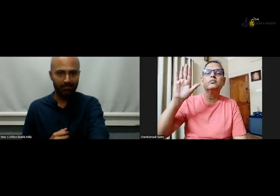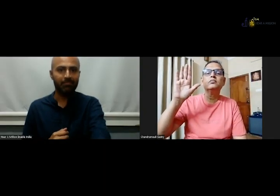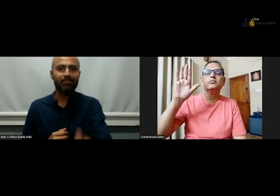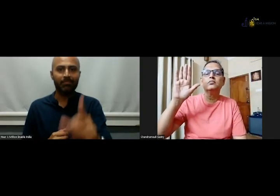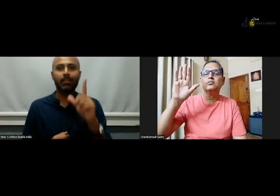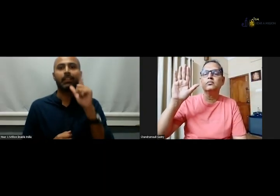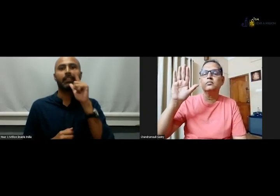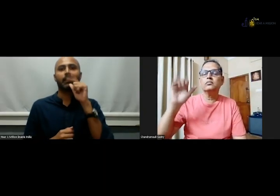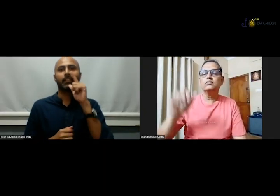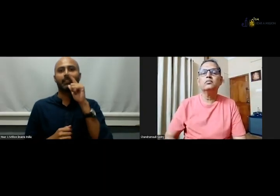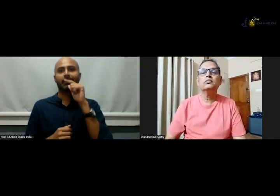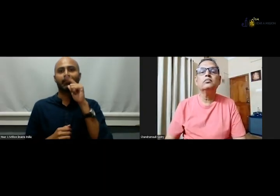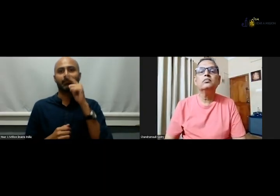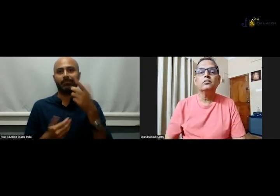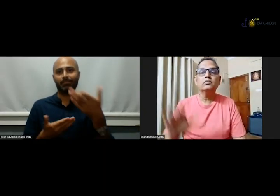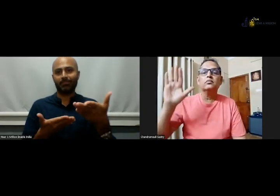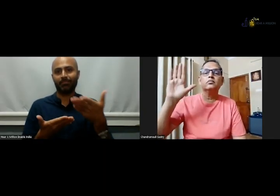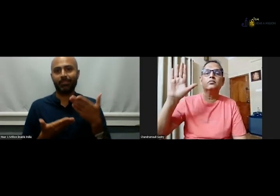from Bangalore,